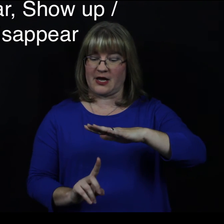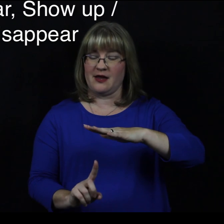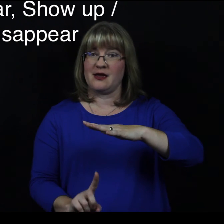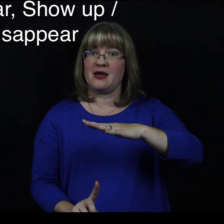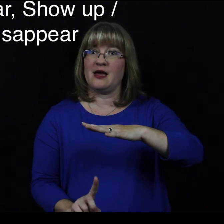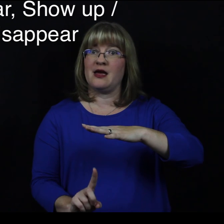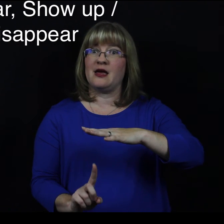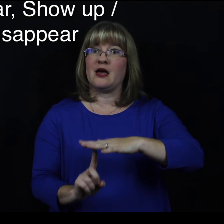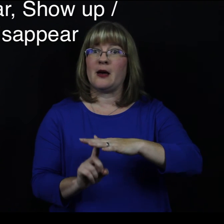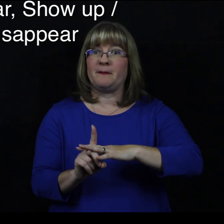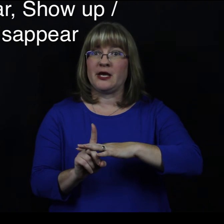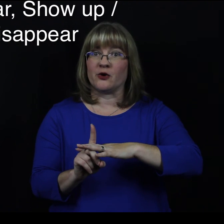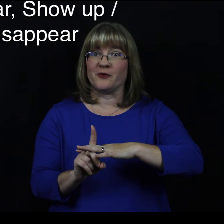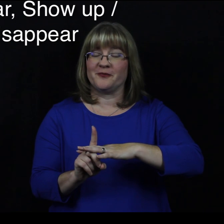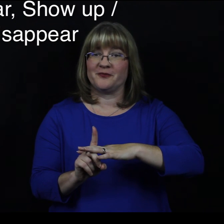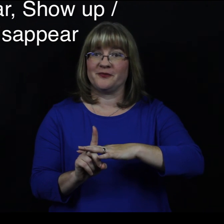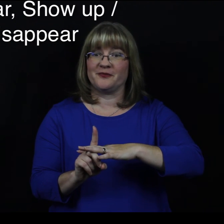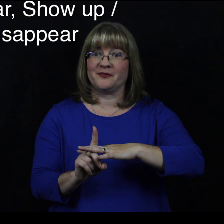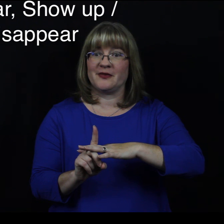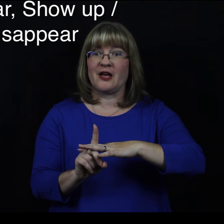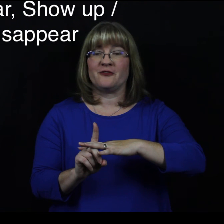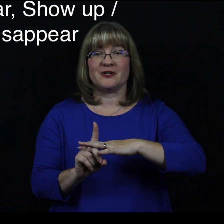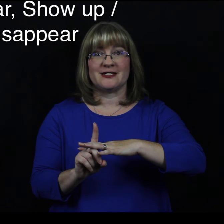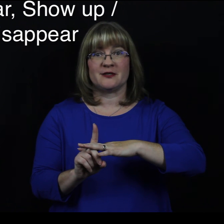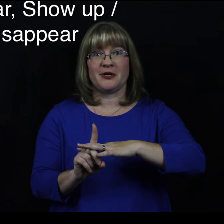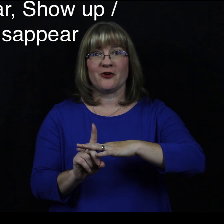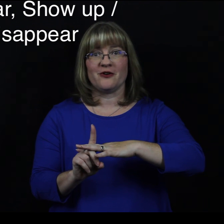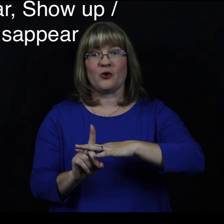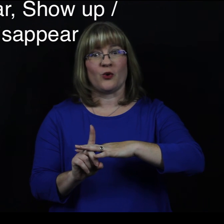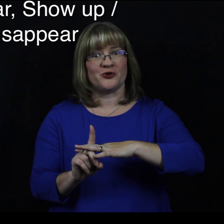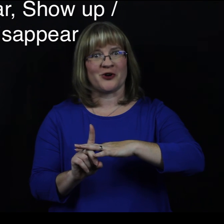Okay? Appear. For disappear or